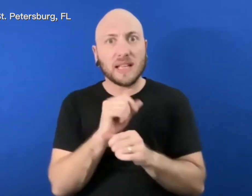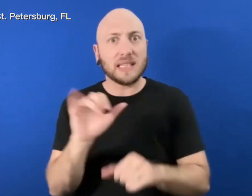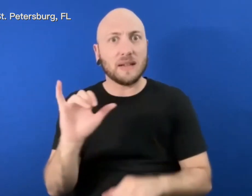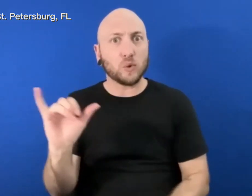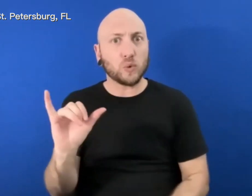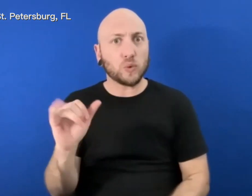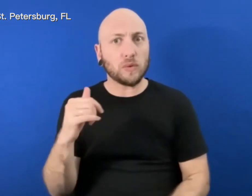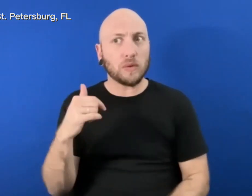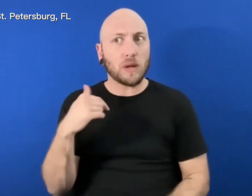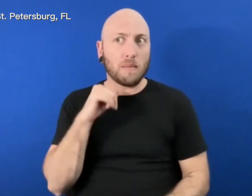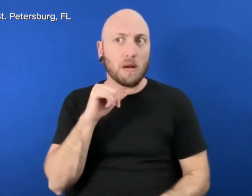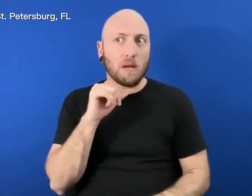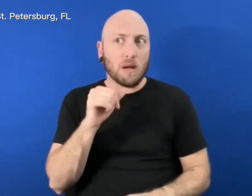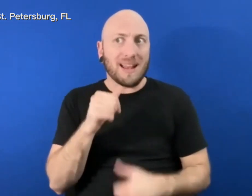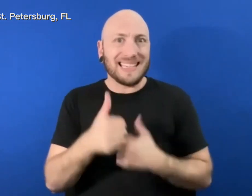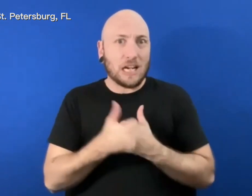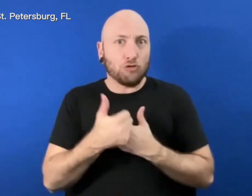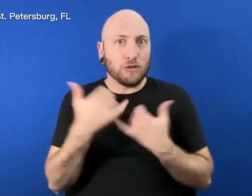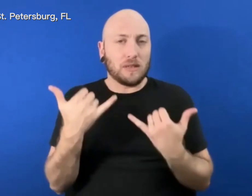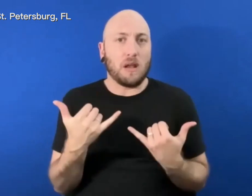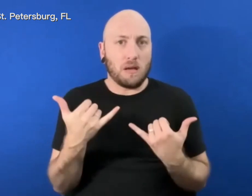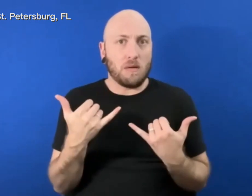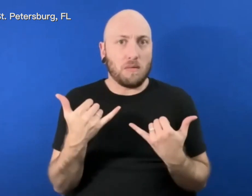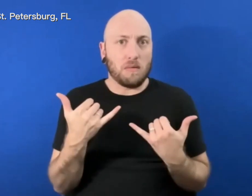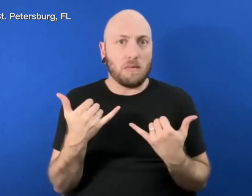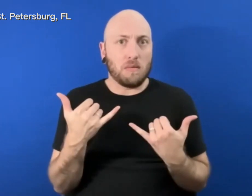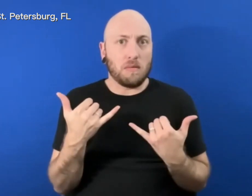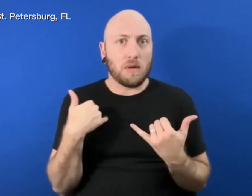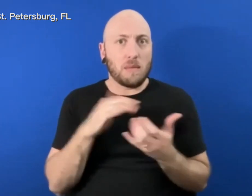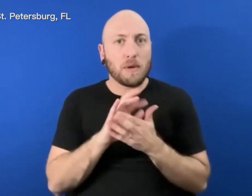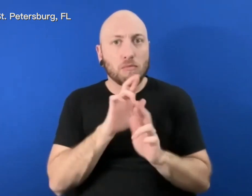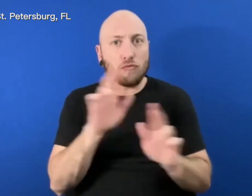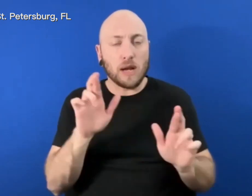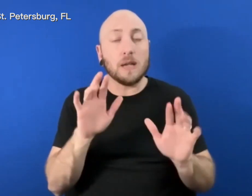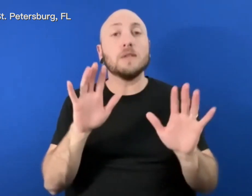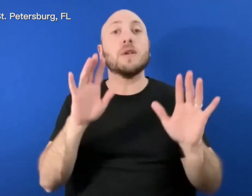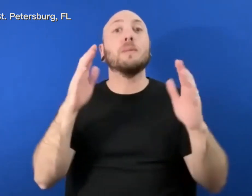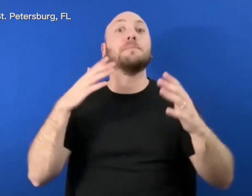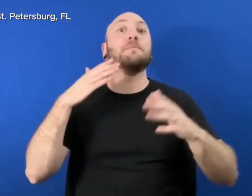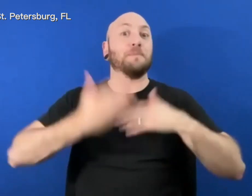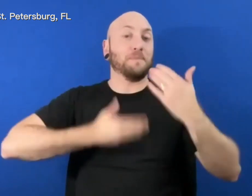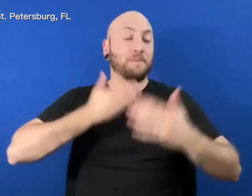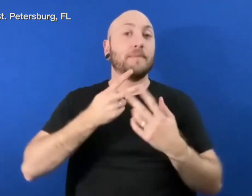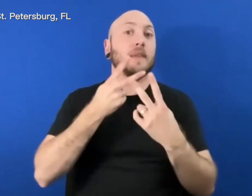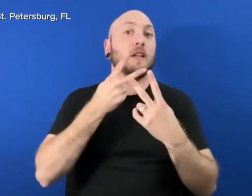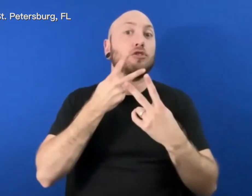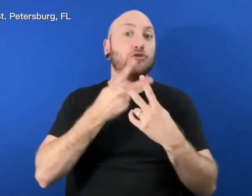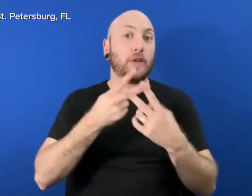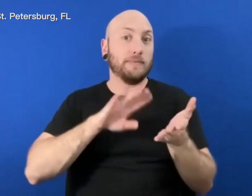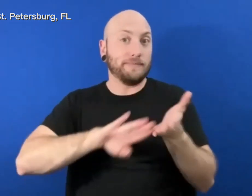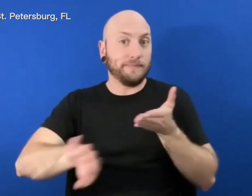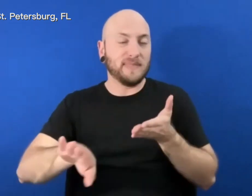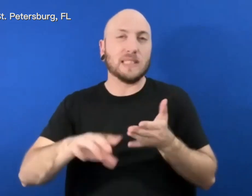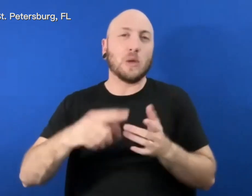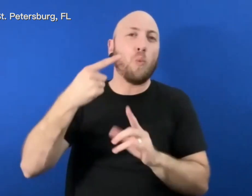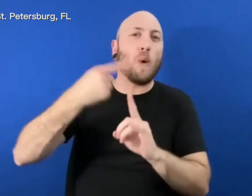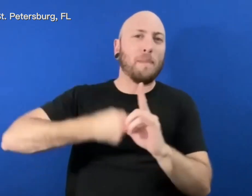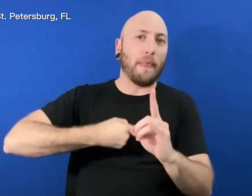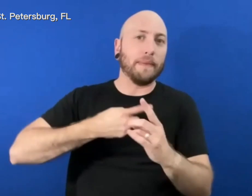ready to do whatever it took. Fast forward a little bit, I got out of jail a month later.